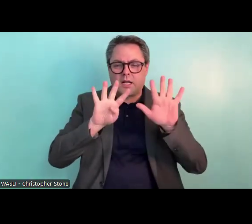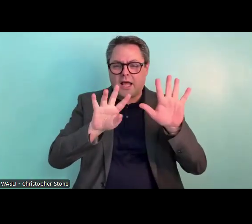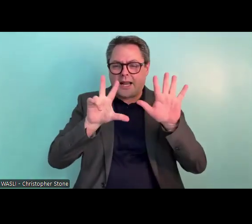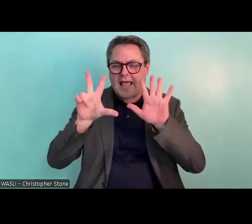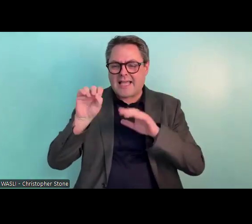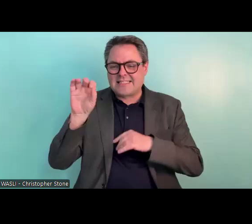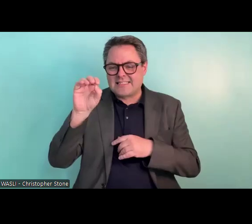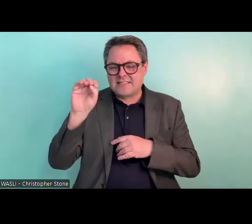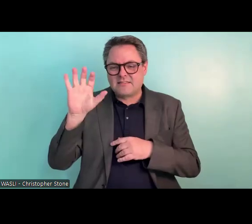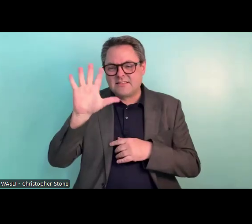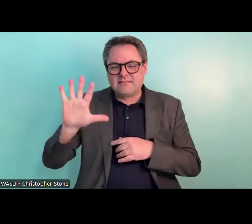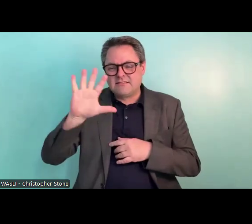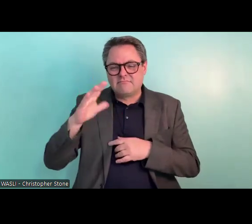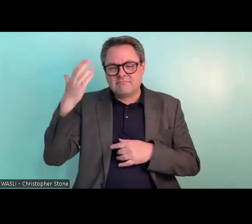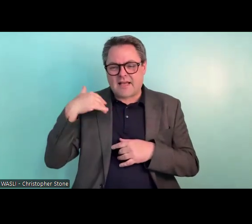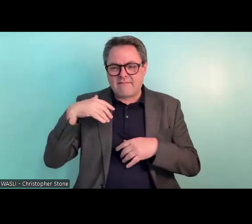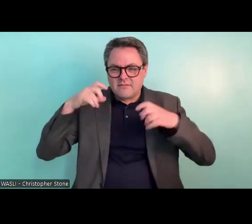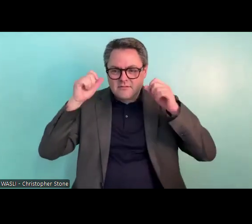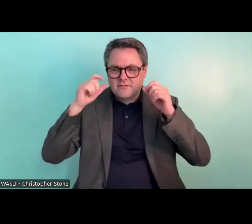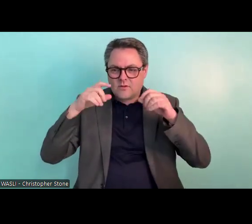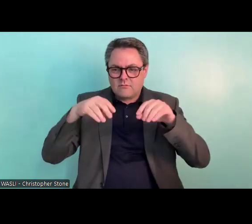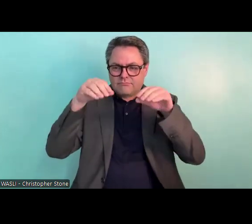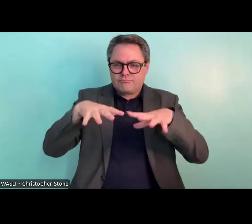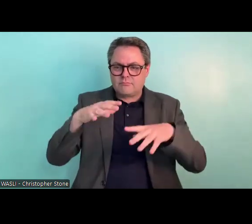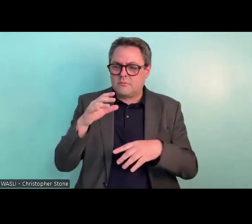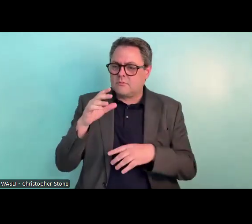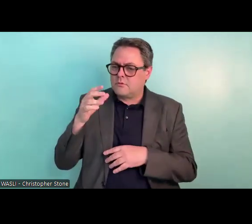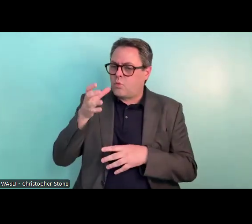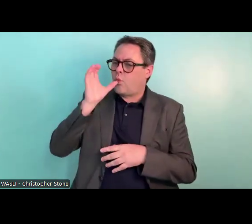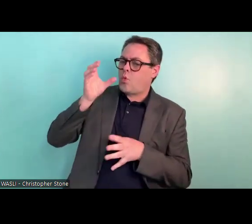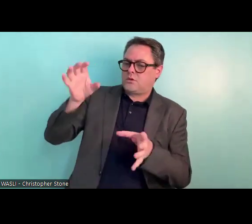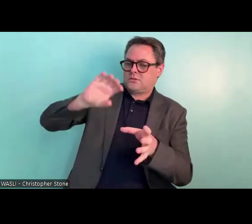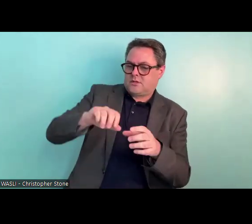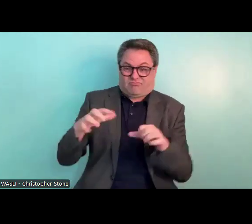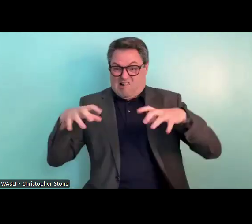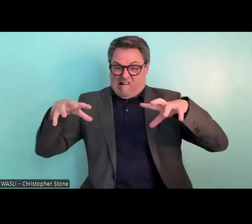It feels like we're going back to the 1980s.